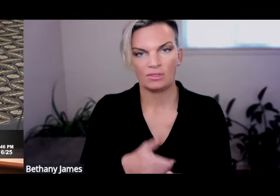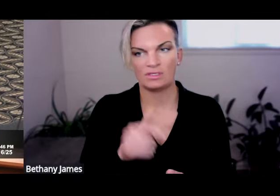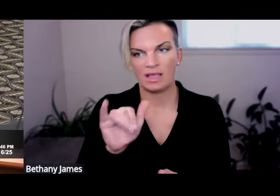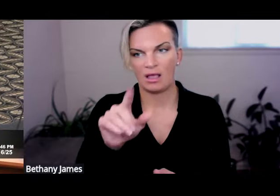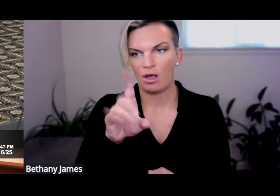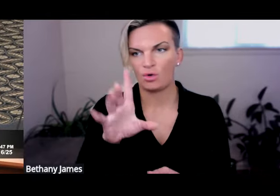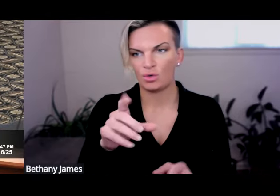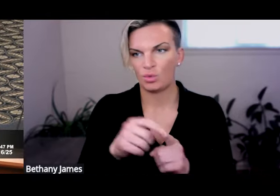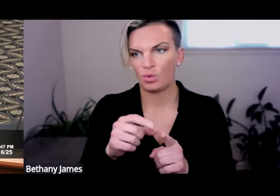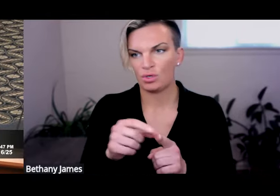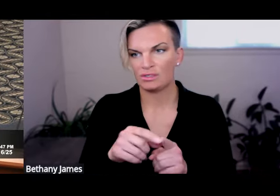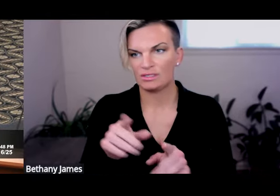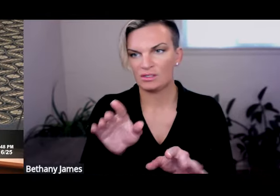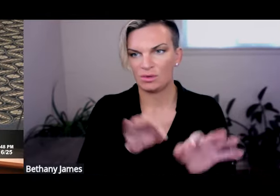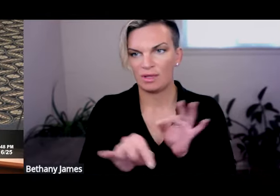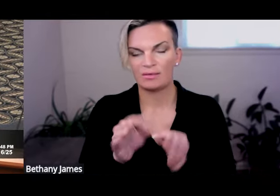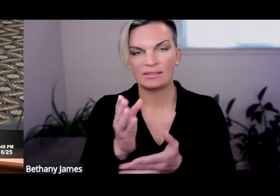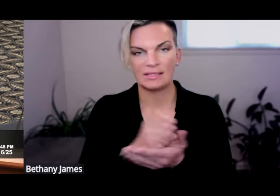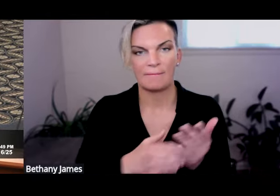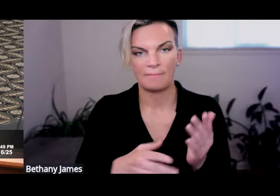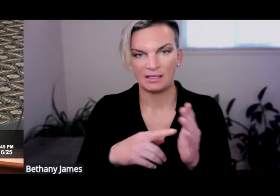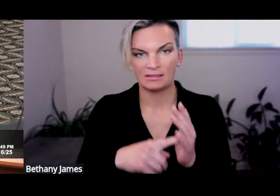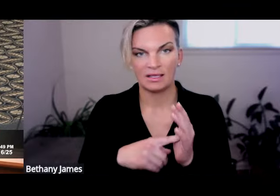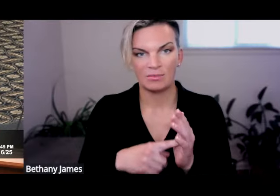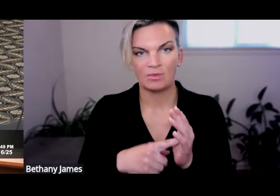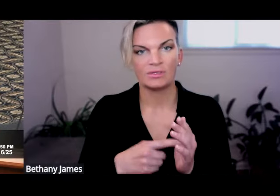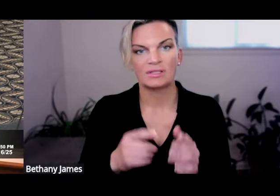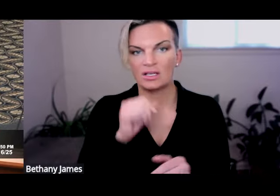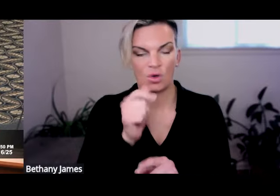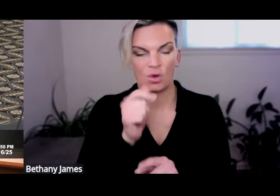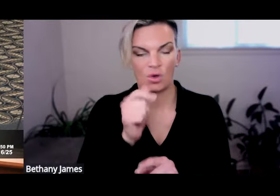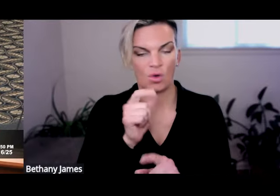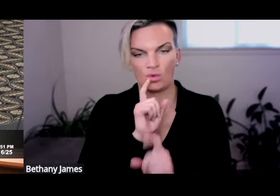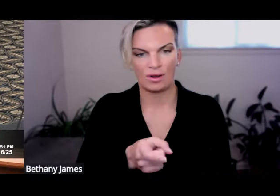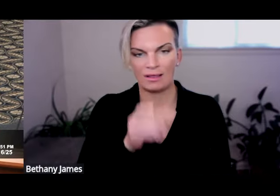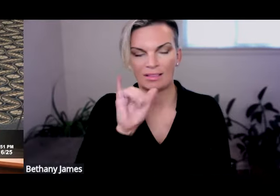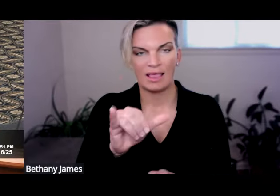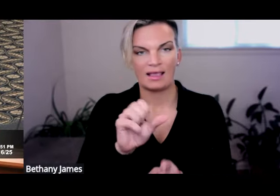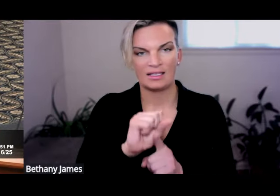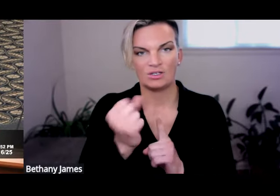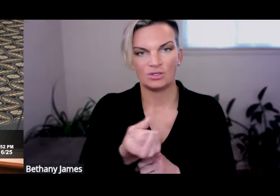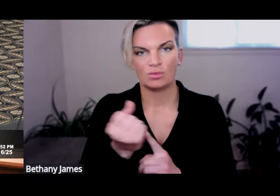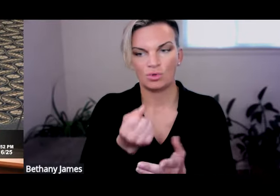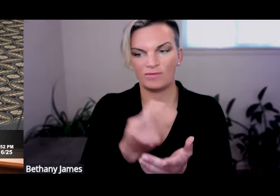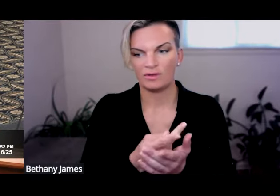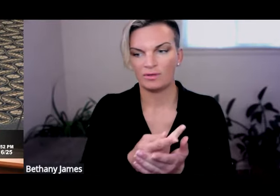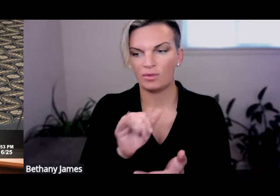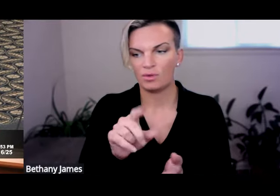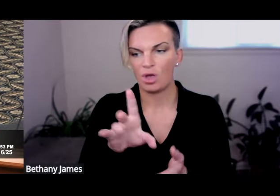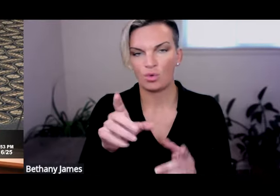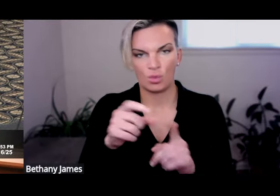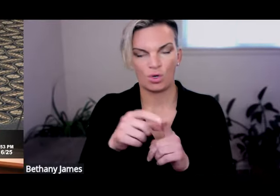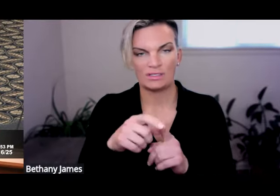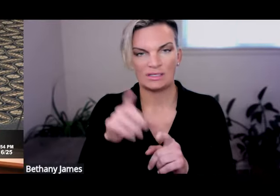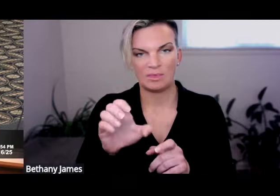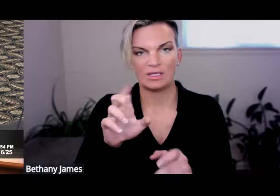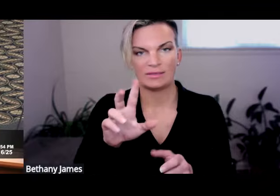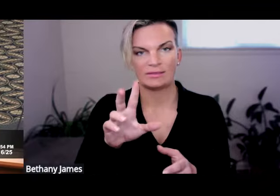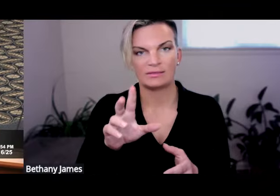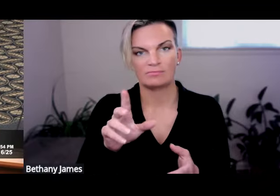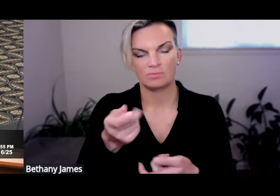there is some examples where they do not grant conditional approval, and that is when the 100 words needs to be swapped out and when there are typos in